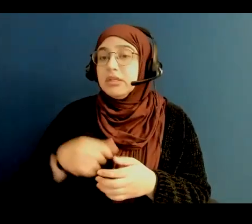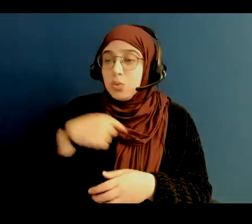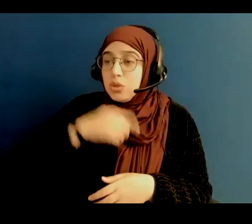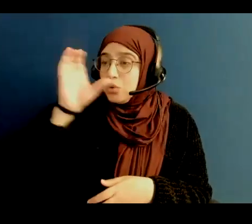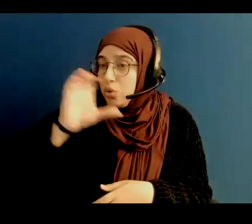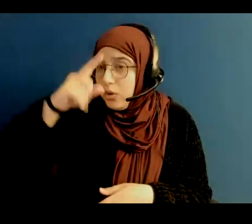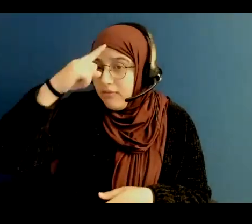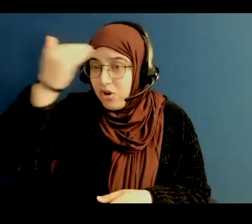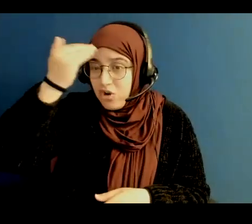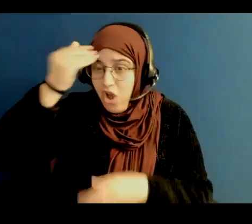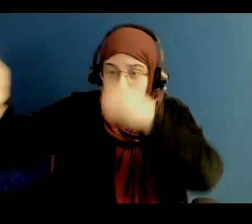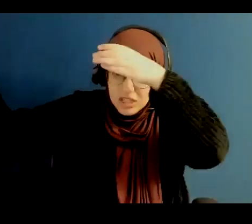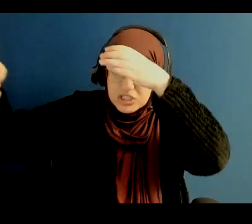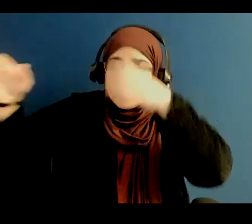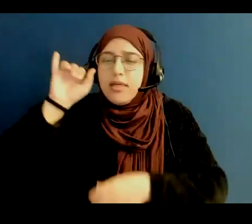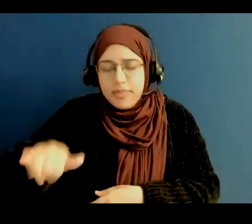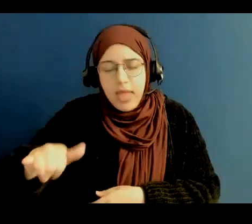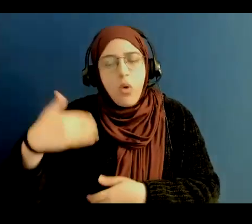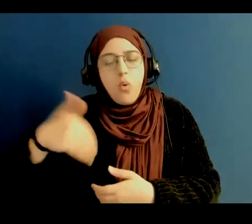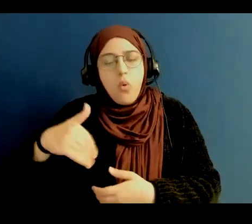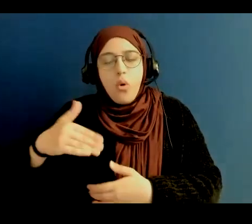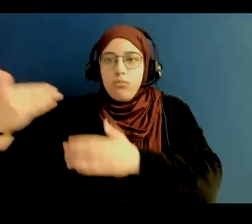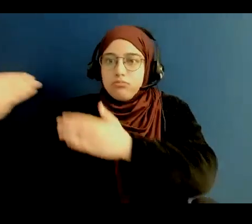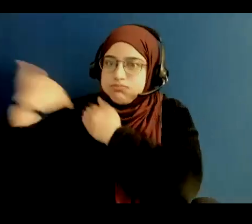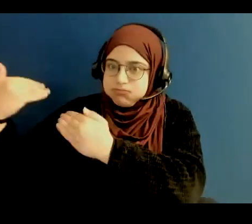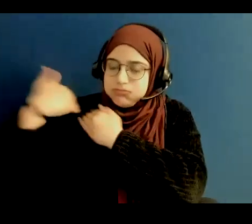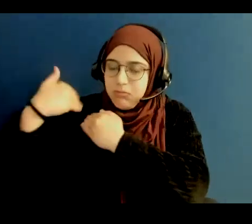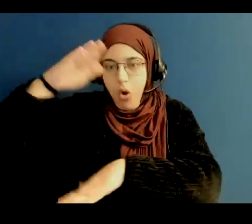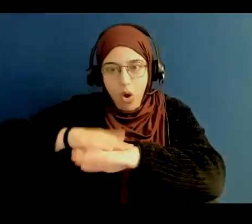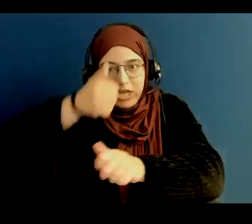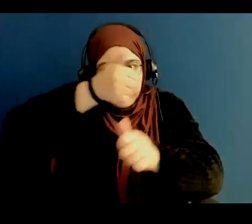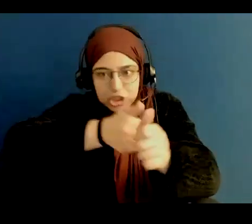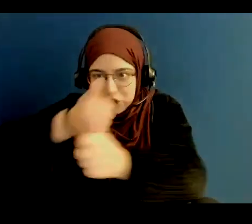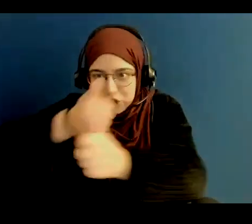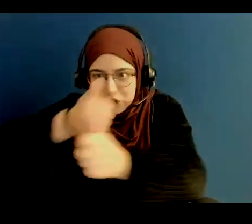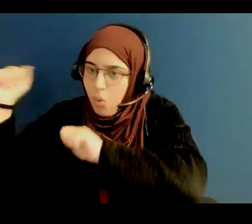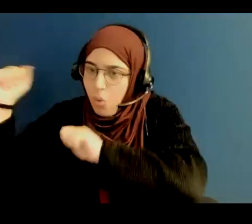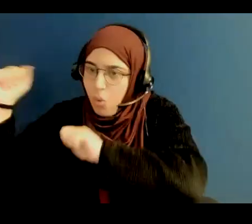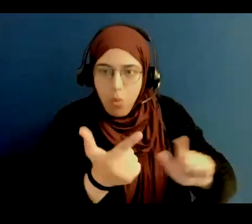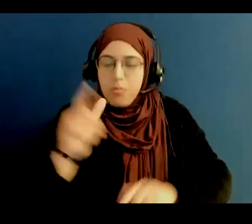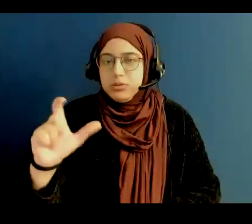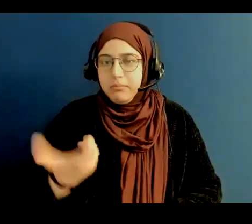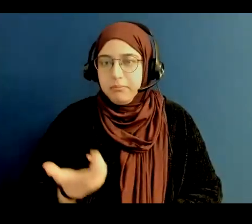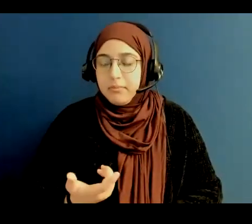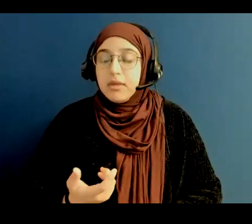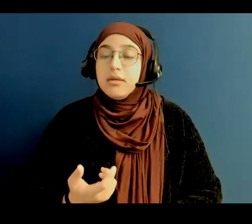is obligatory upon every Muslim. So if you want to know how to fast, you need to know how to fast. You